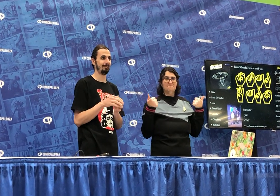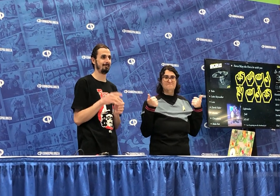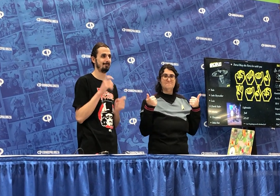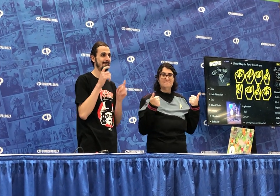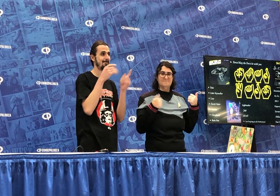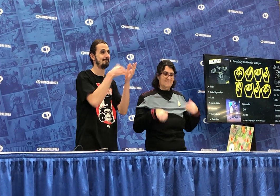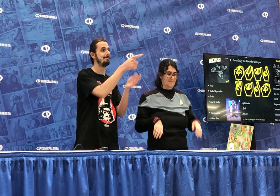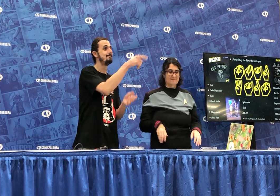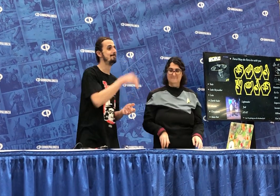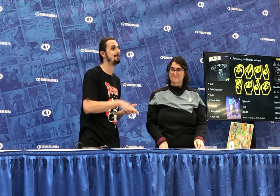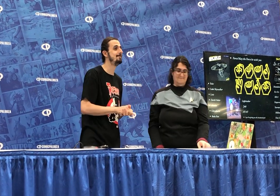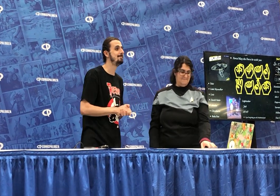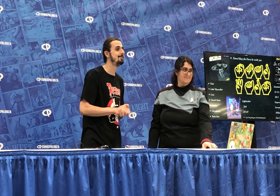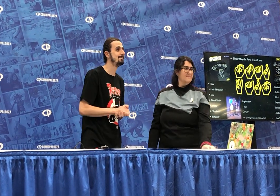Okay. I have a question.